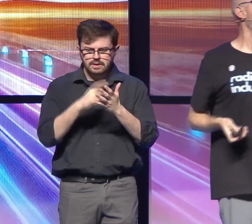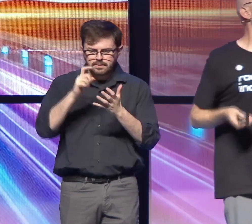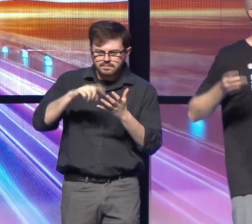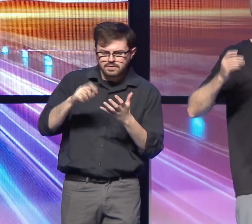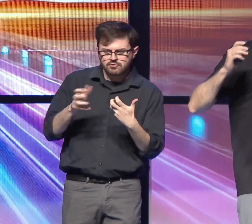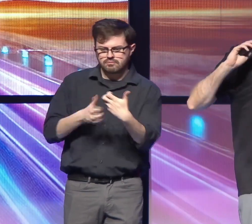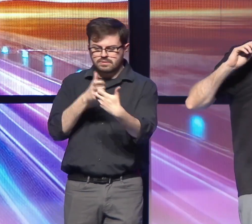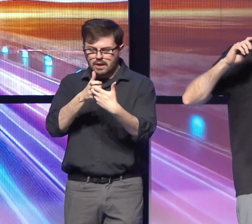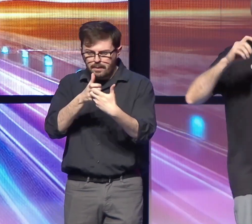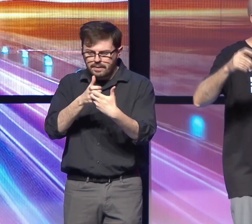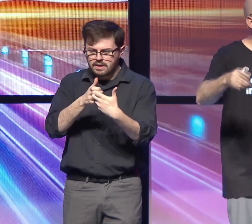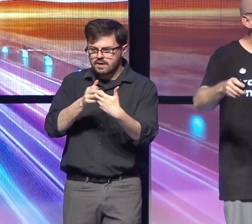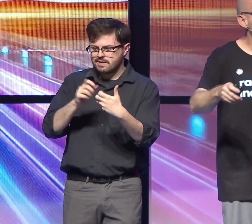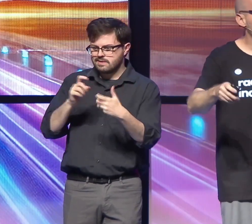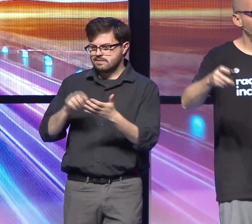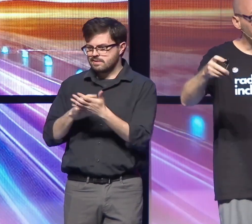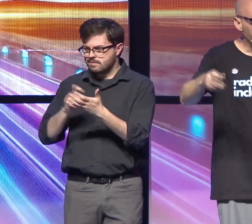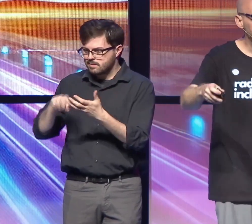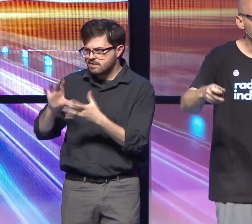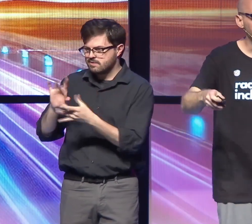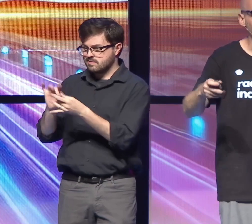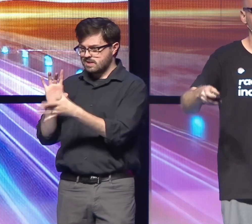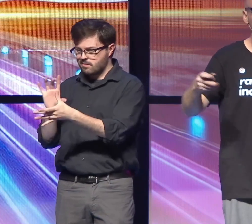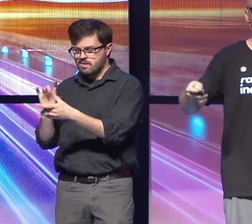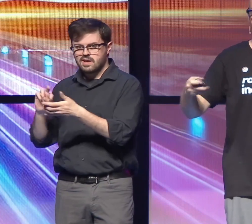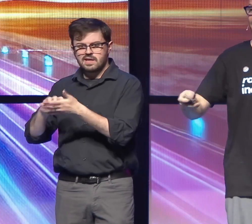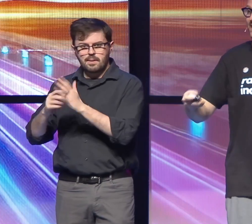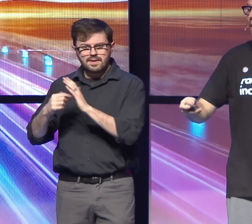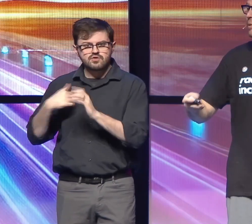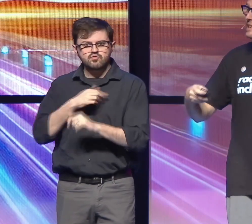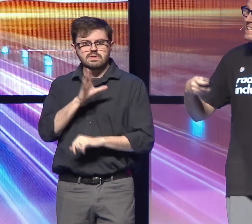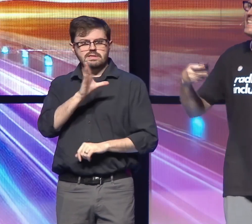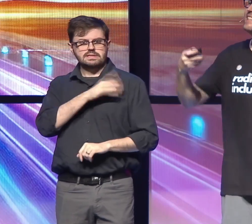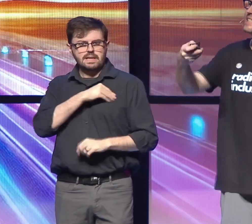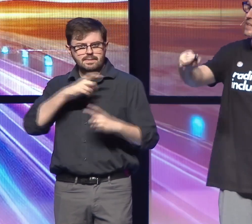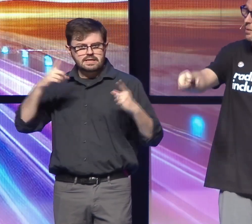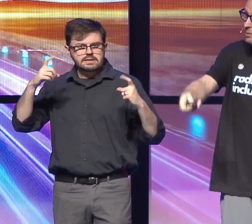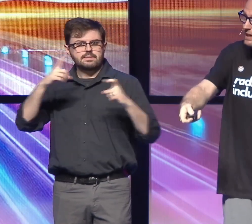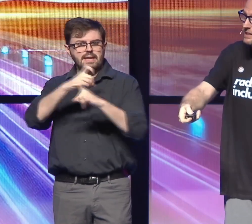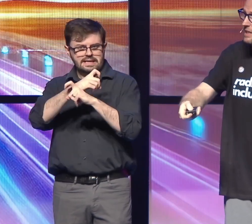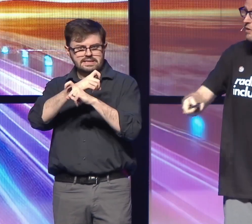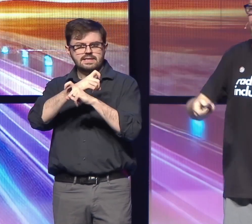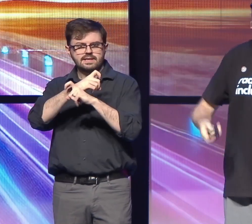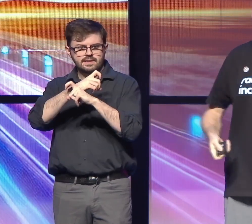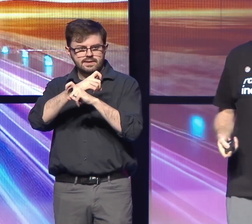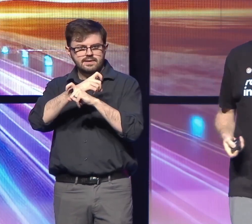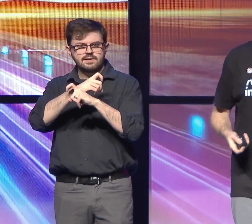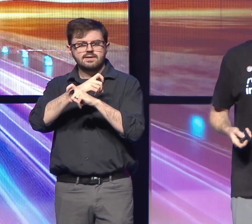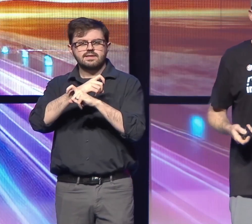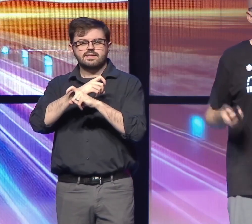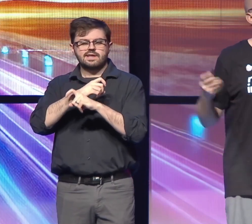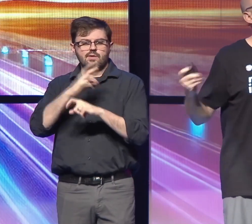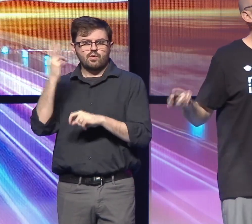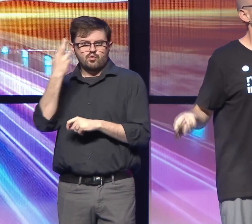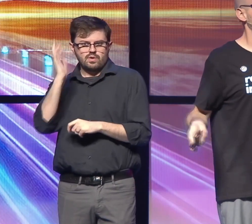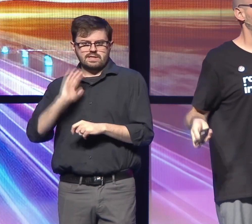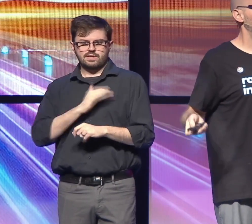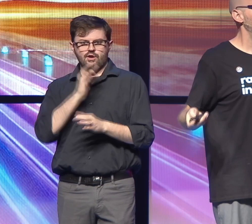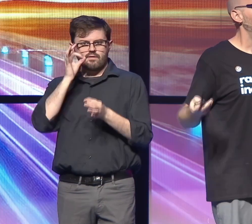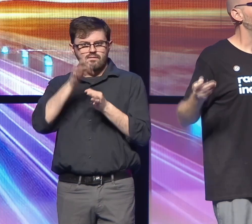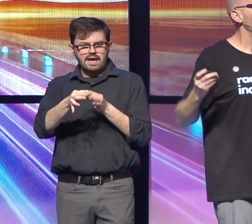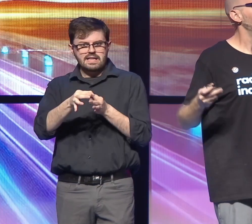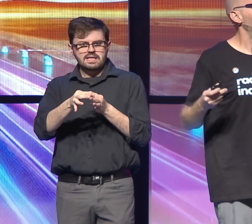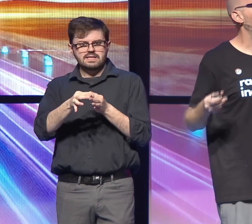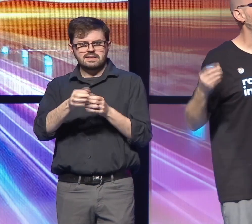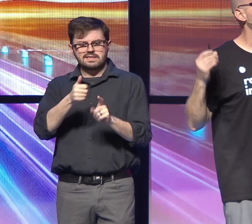separate. That means we're leaning into the complexity of things. We're leaning into the complexity of our faith. And what do we learn?